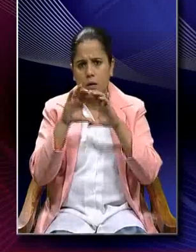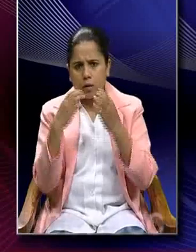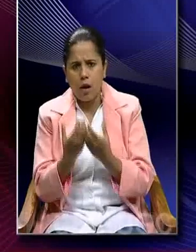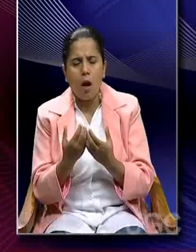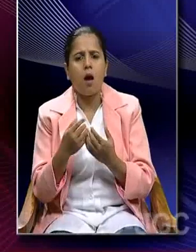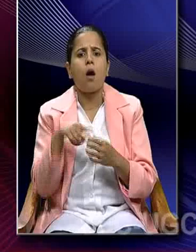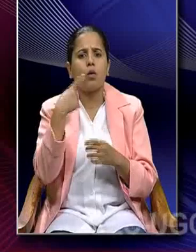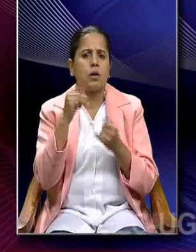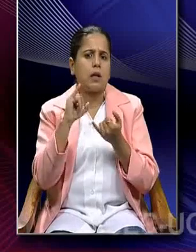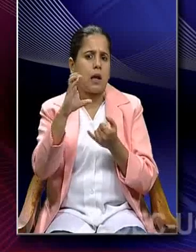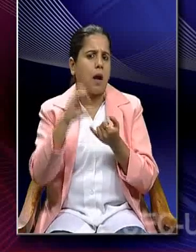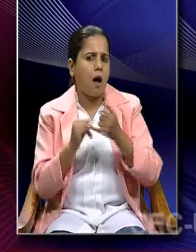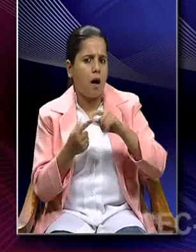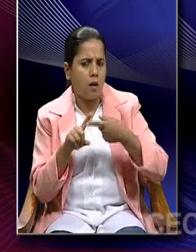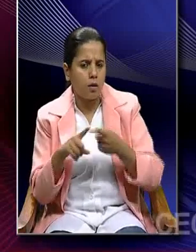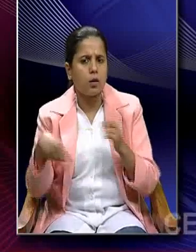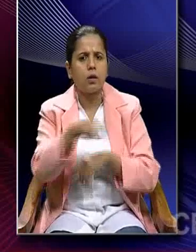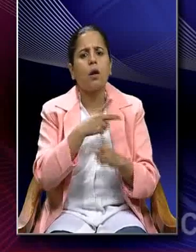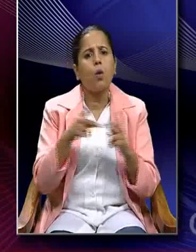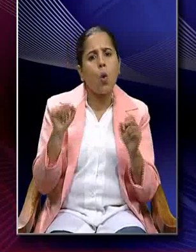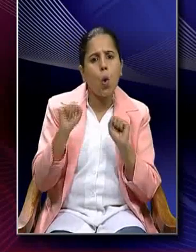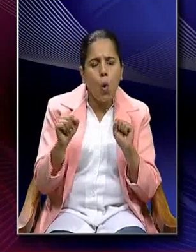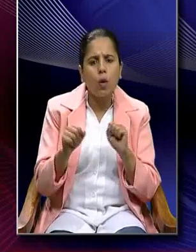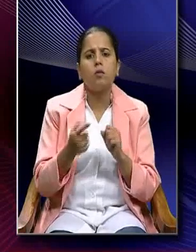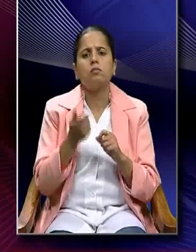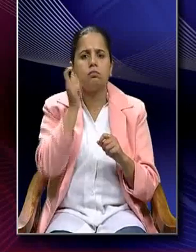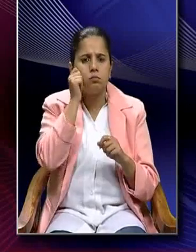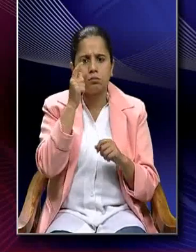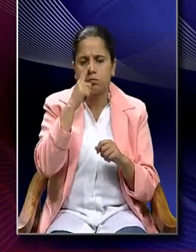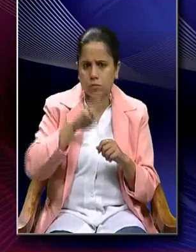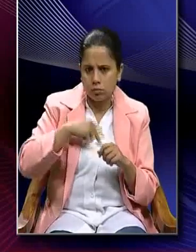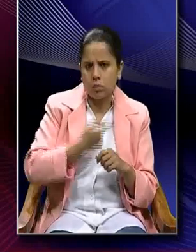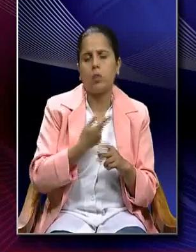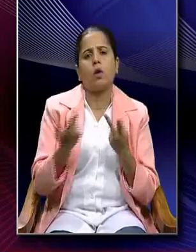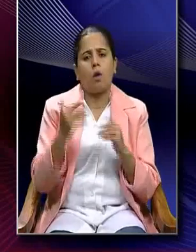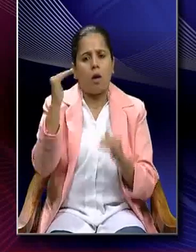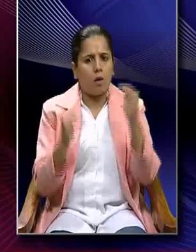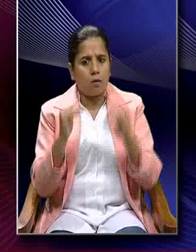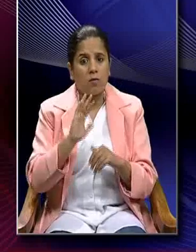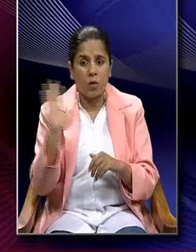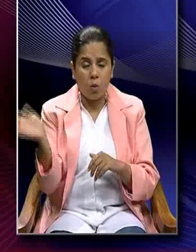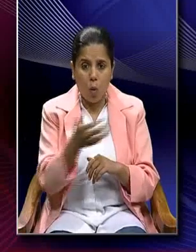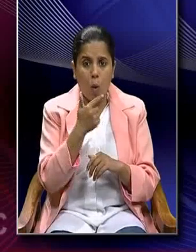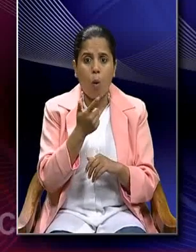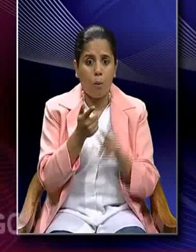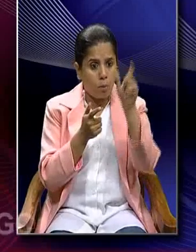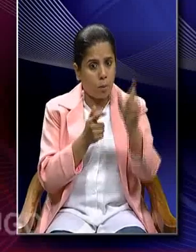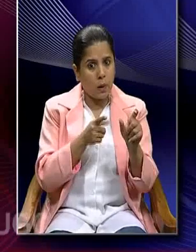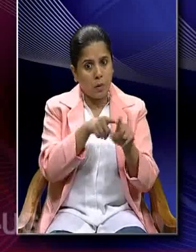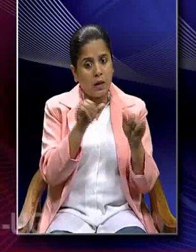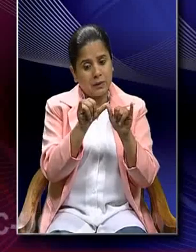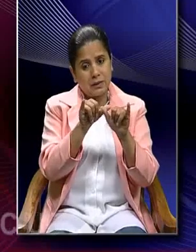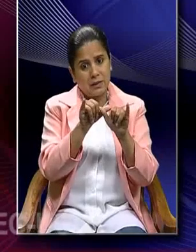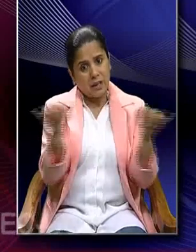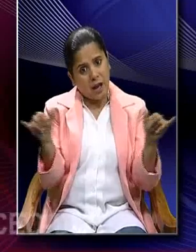castes, ethnic, gender inequalities. So each individual is not positioned same